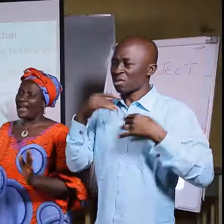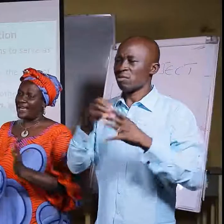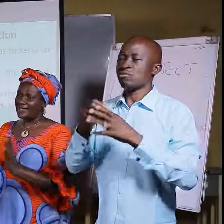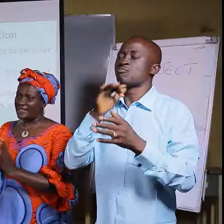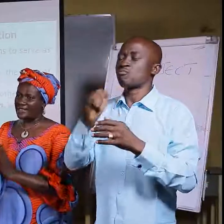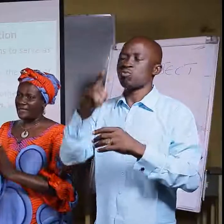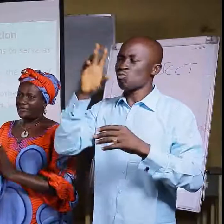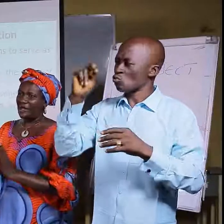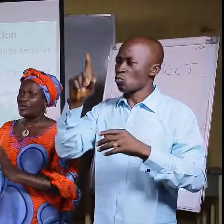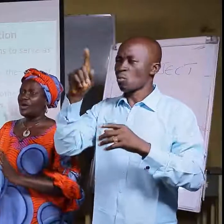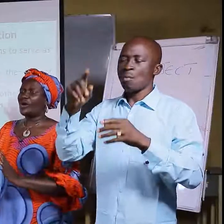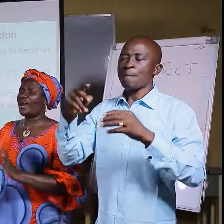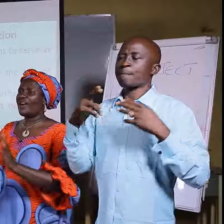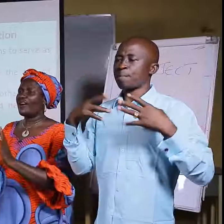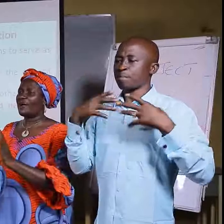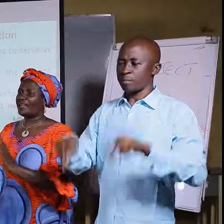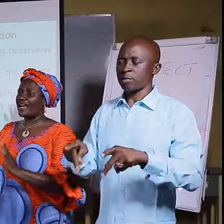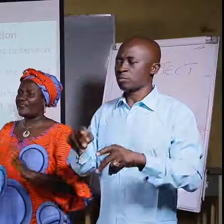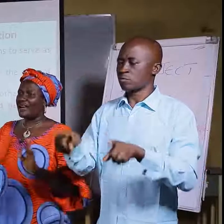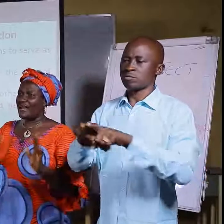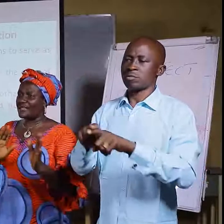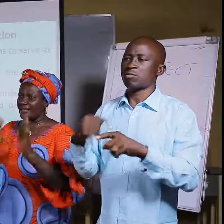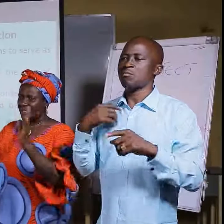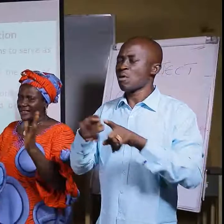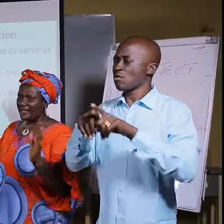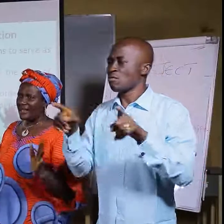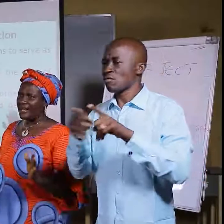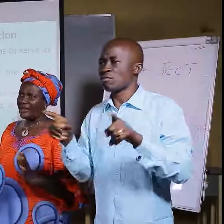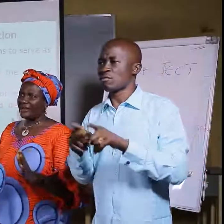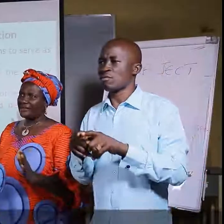being are the same. We all have our diverse